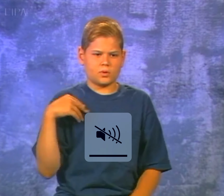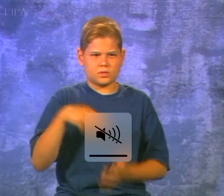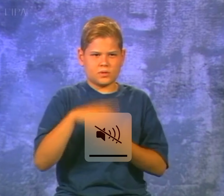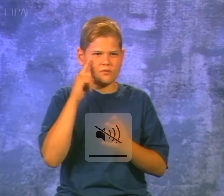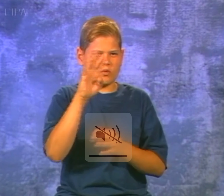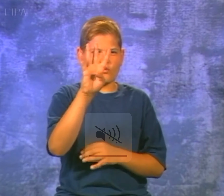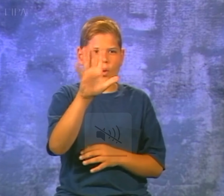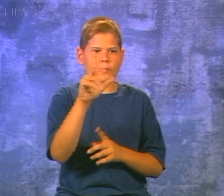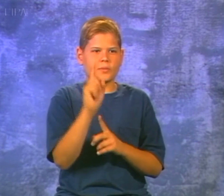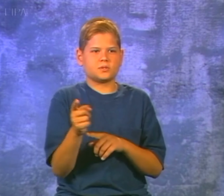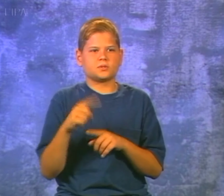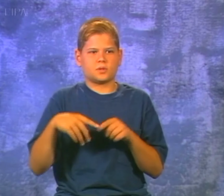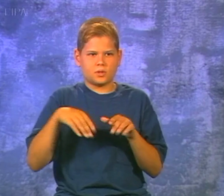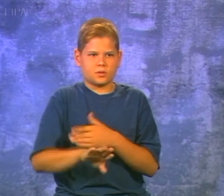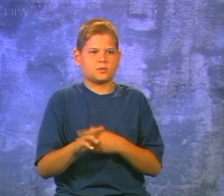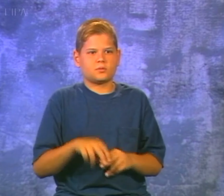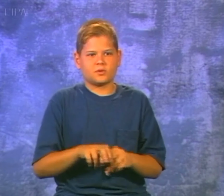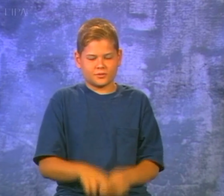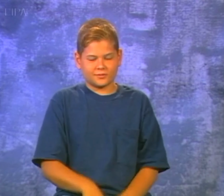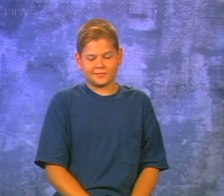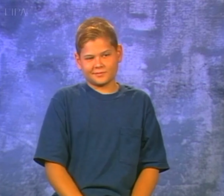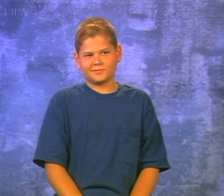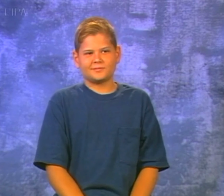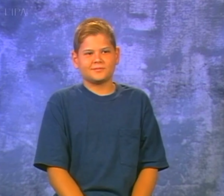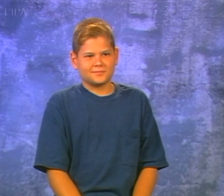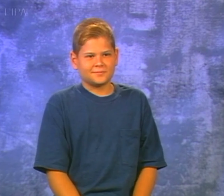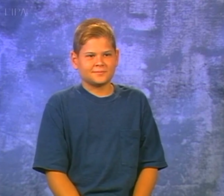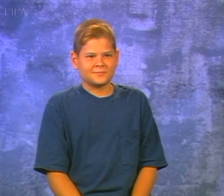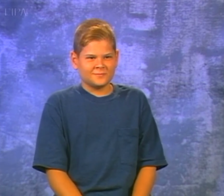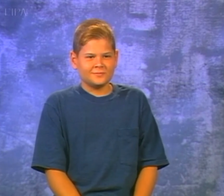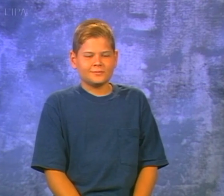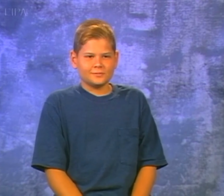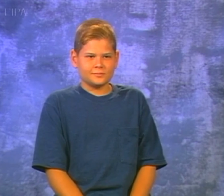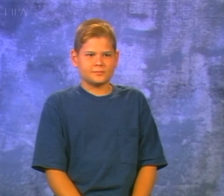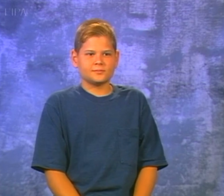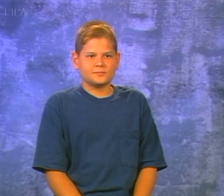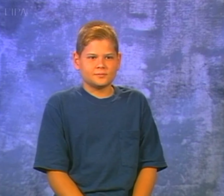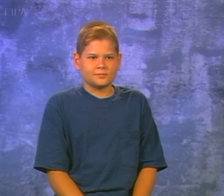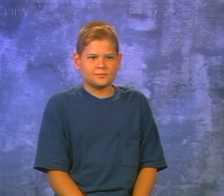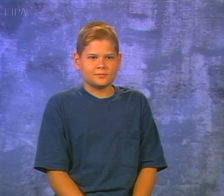Oh, yes, there's such a long line. We had to wait for 45 minutes to ride it.